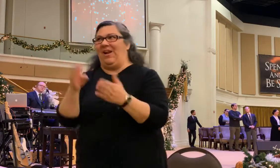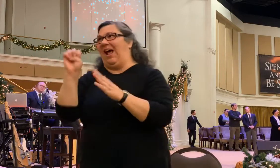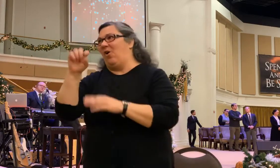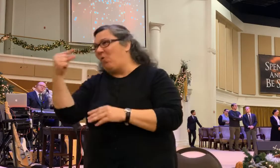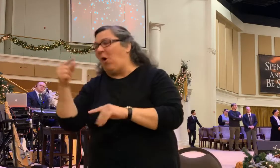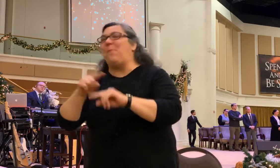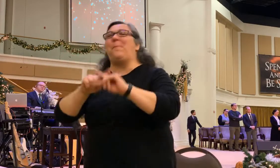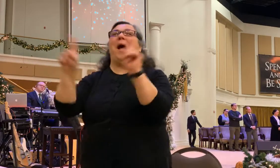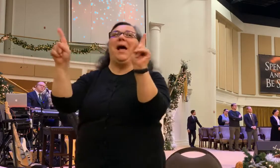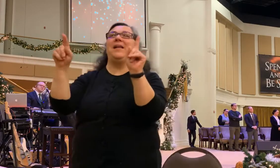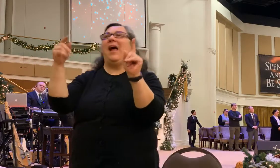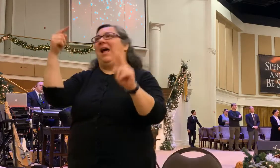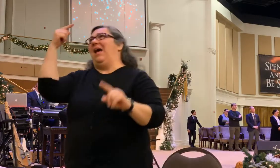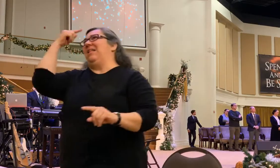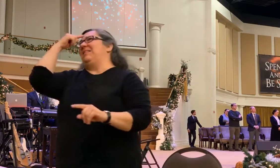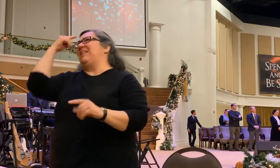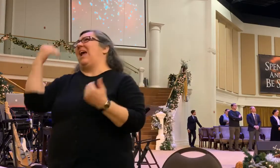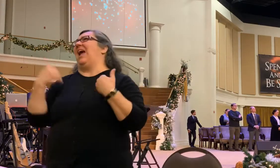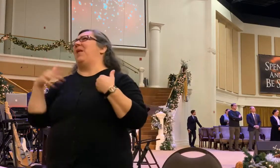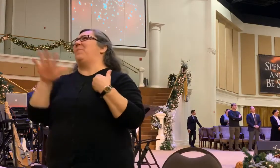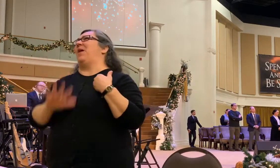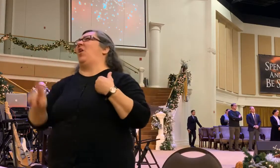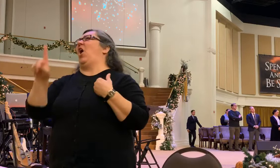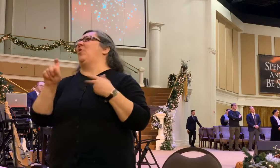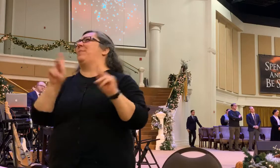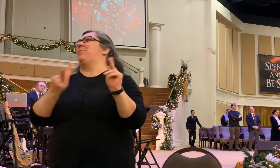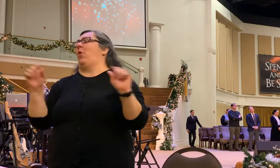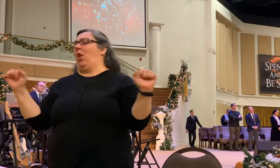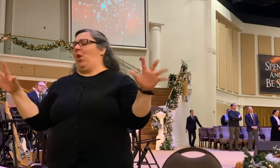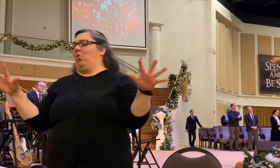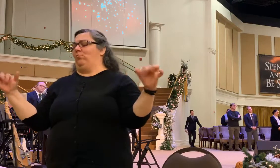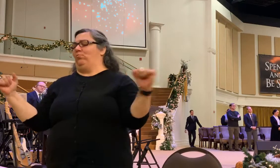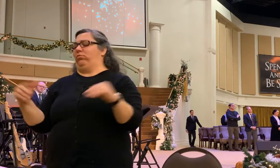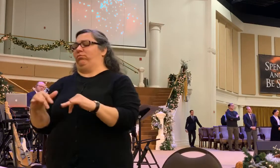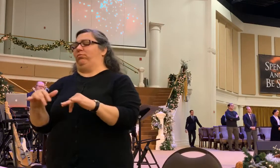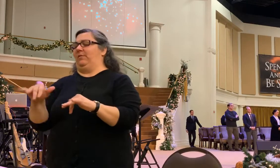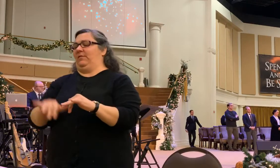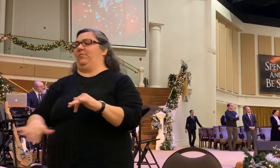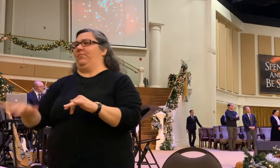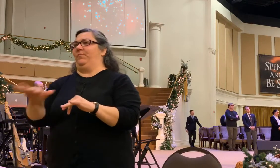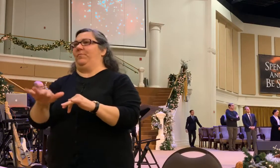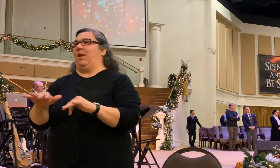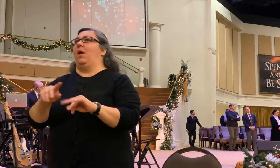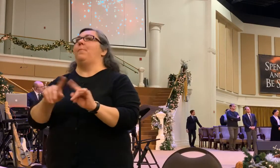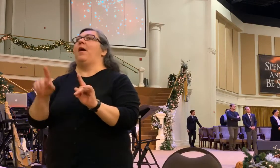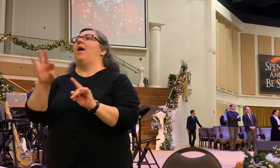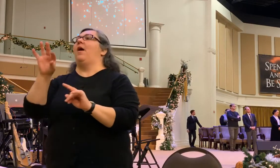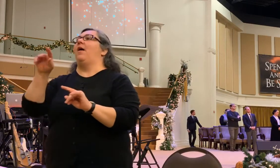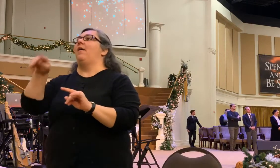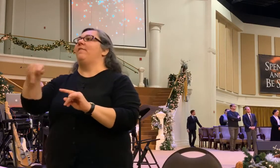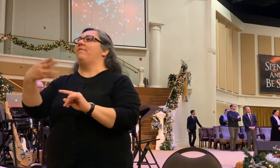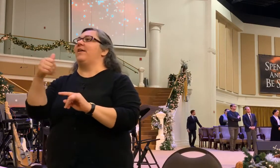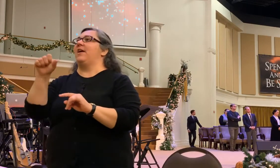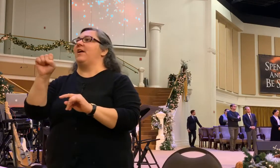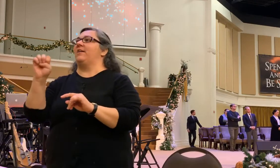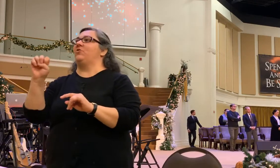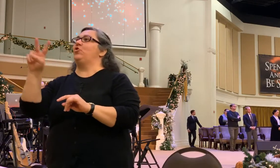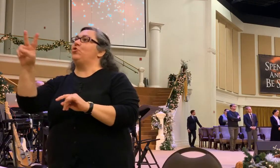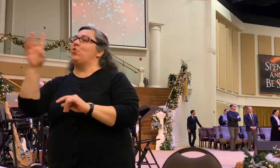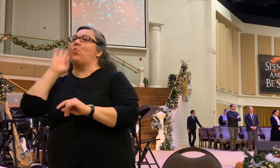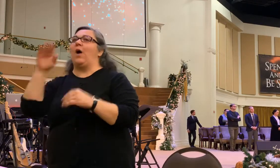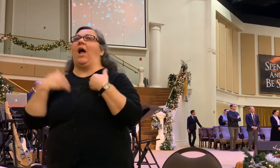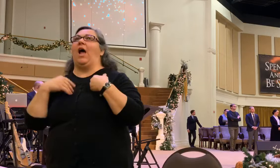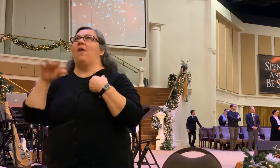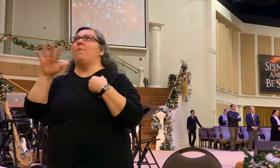about 100 people or so there the last time I was there. But then phase two is going to seat around 350 to